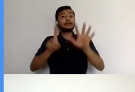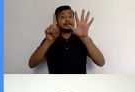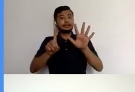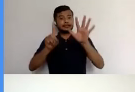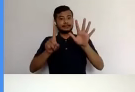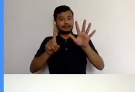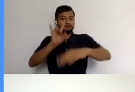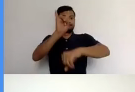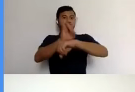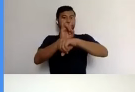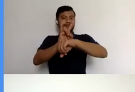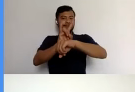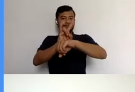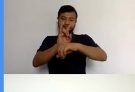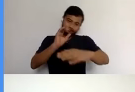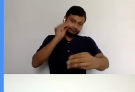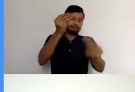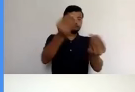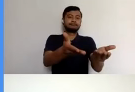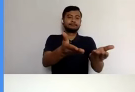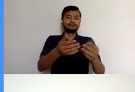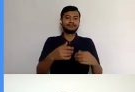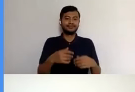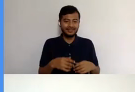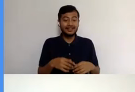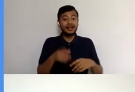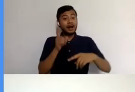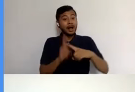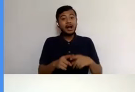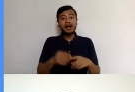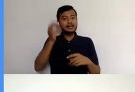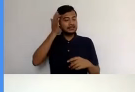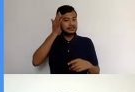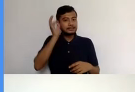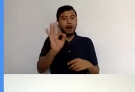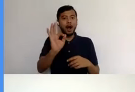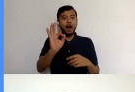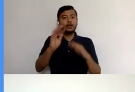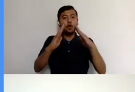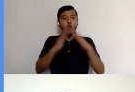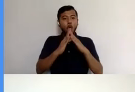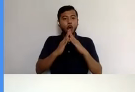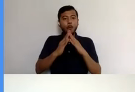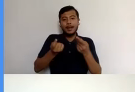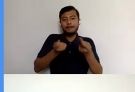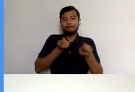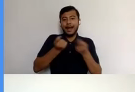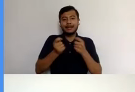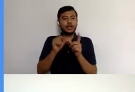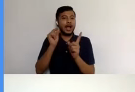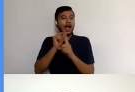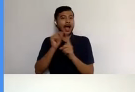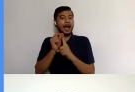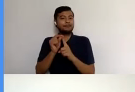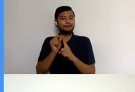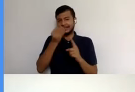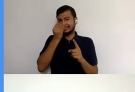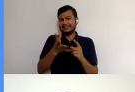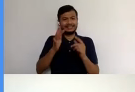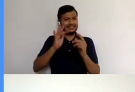home manager app that gives a very simple set of controls and notifications. We also use Wi-Fi